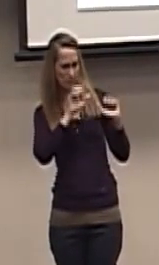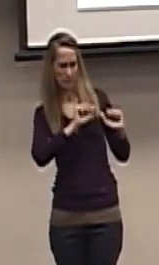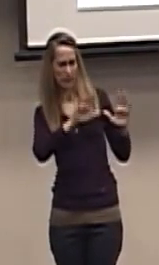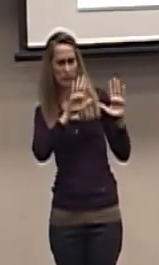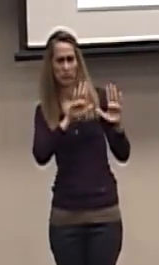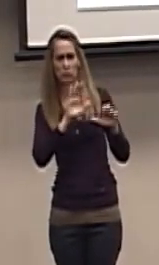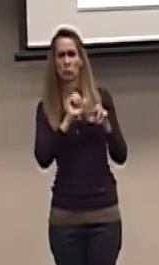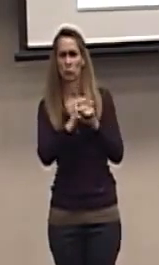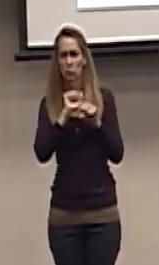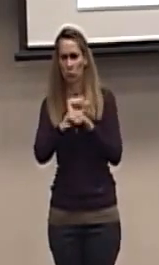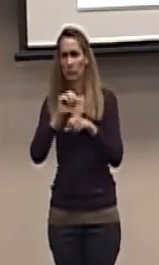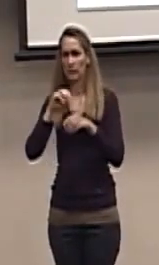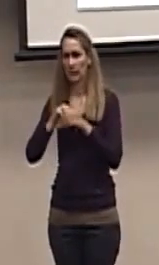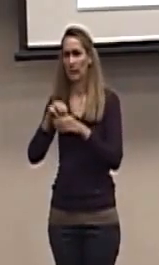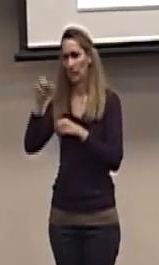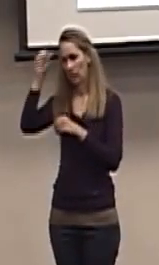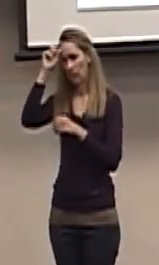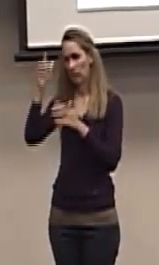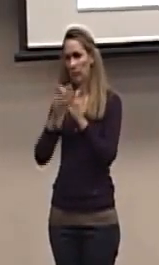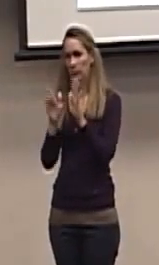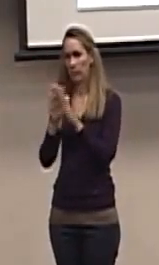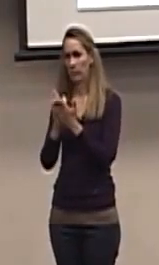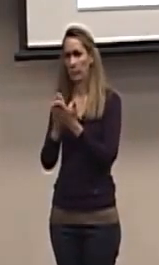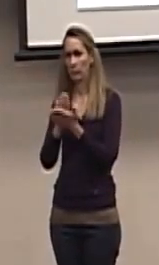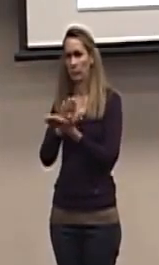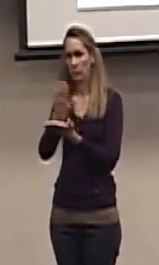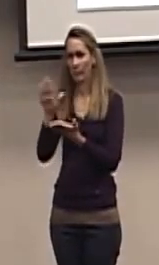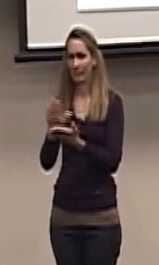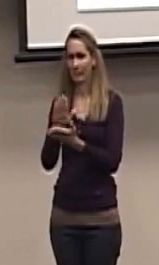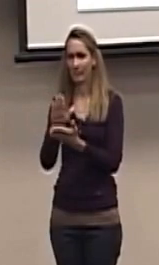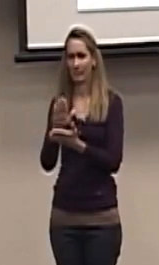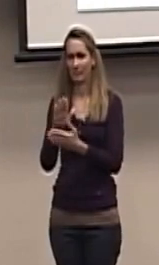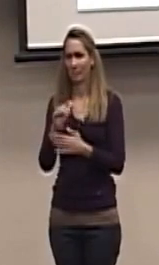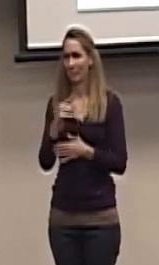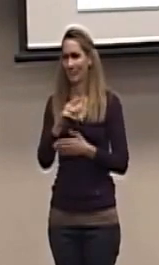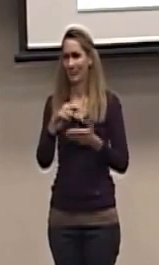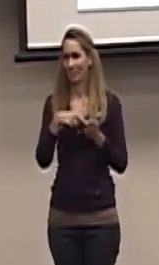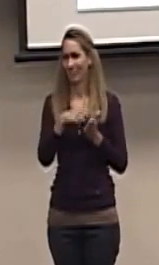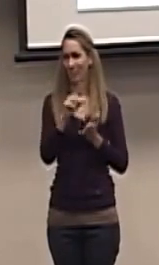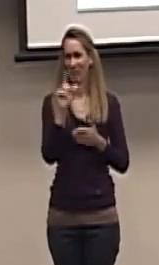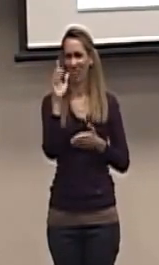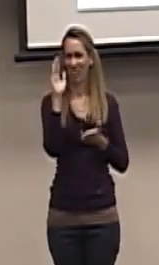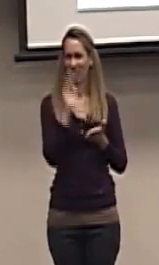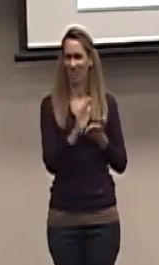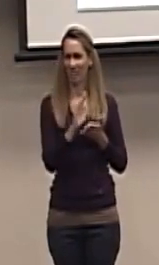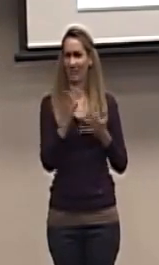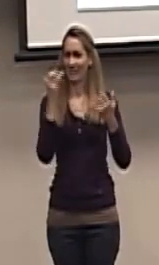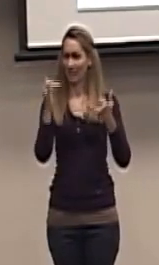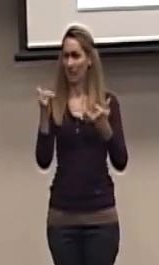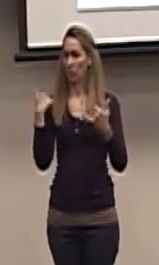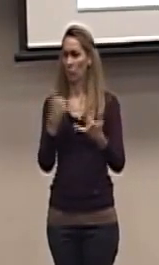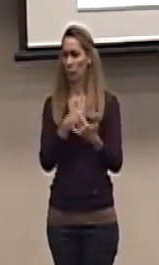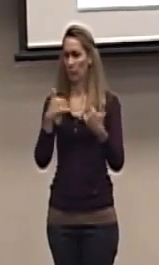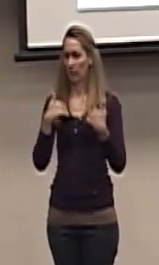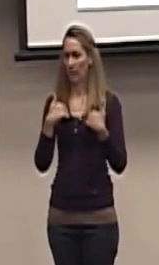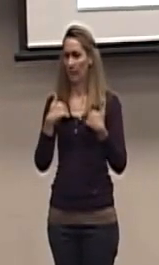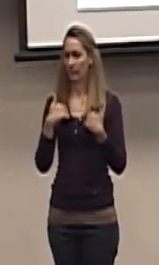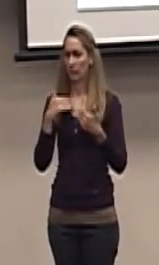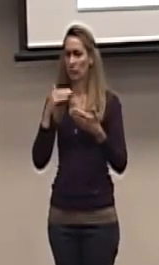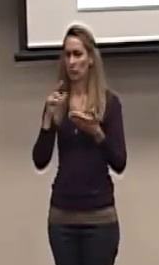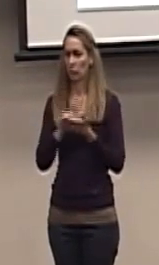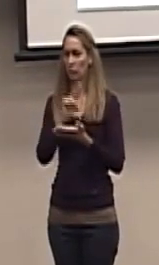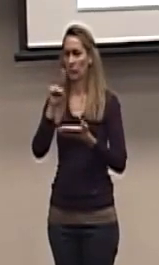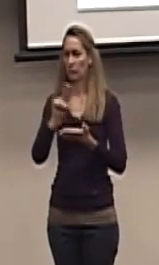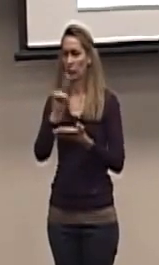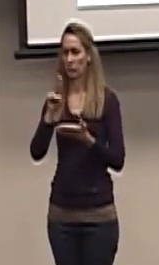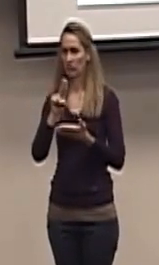College are also poorly remunerated. And now that we have the university on campus, they have